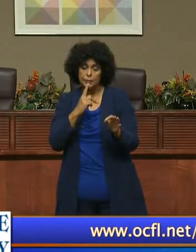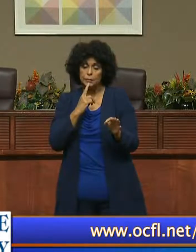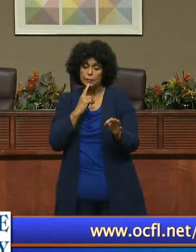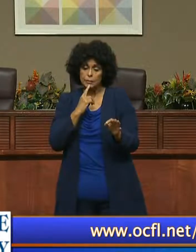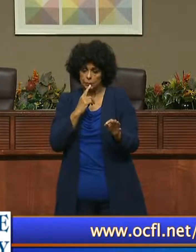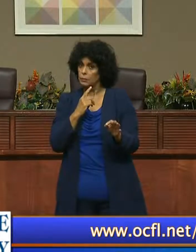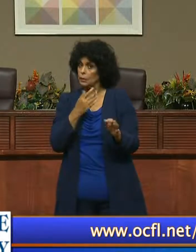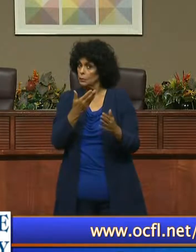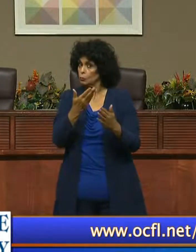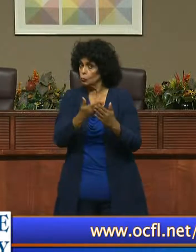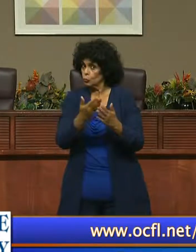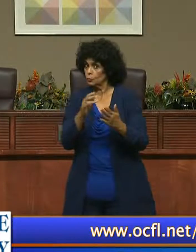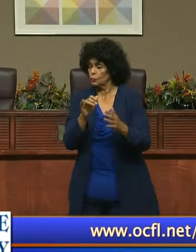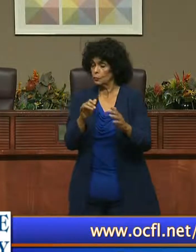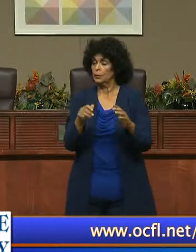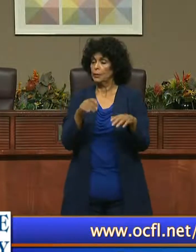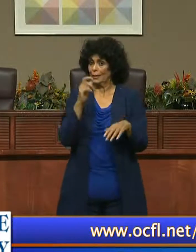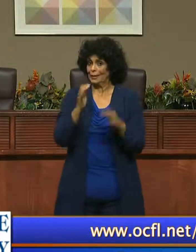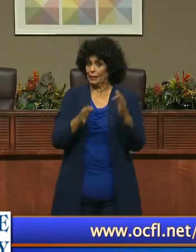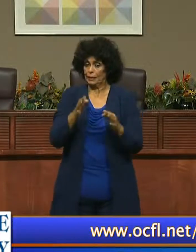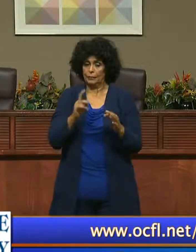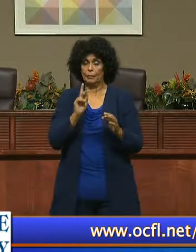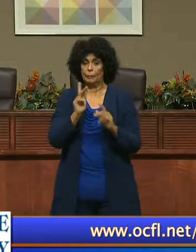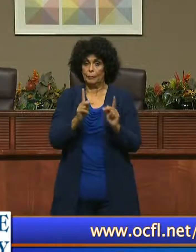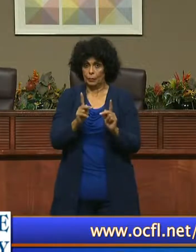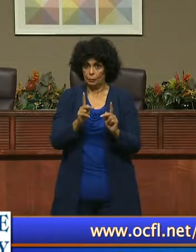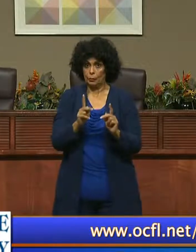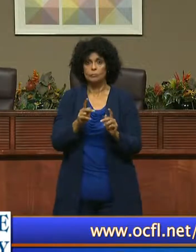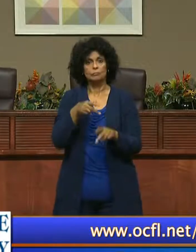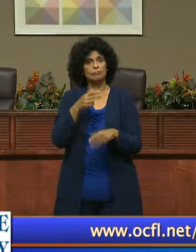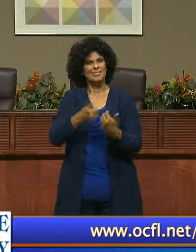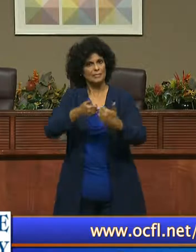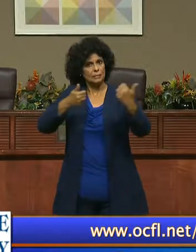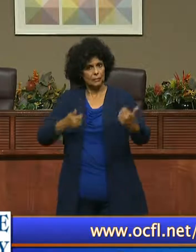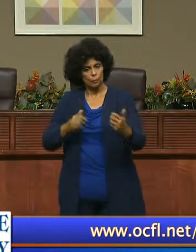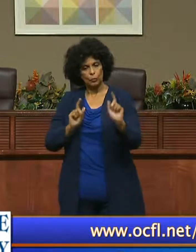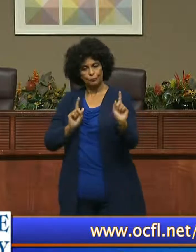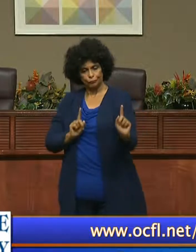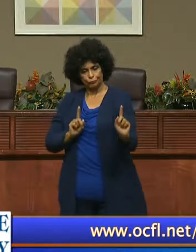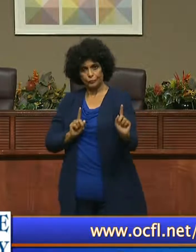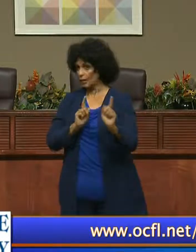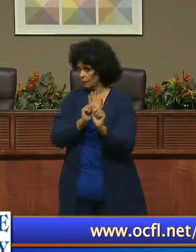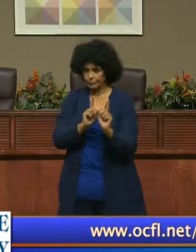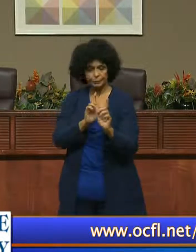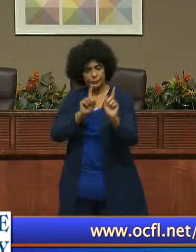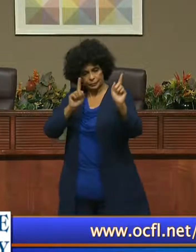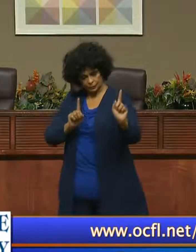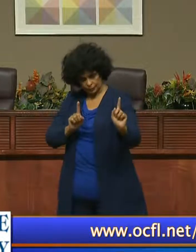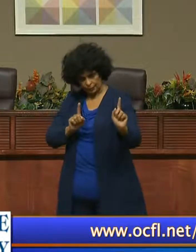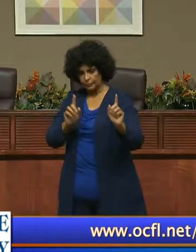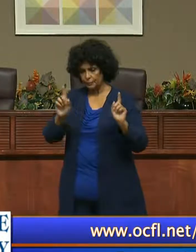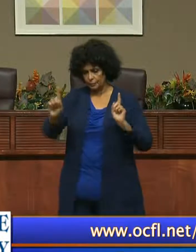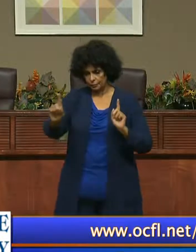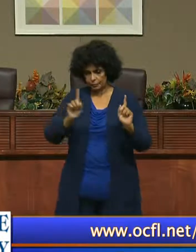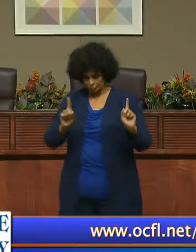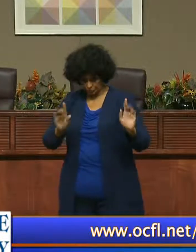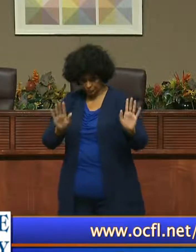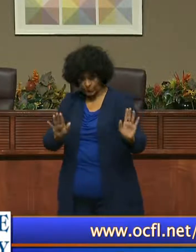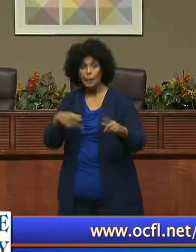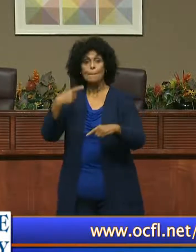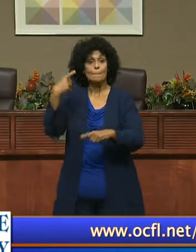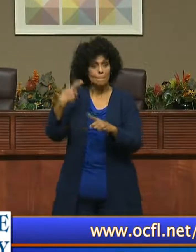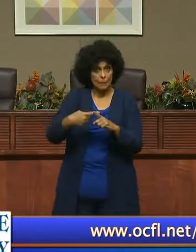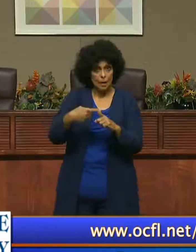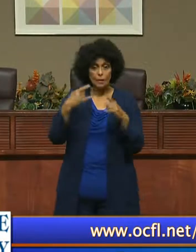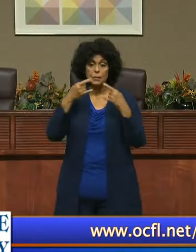distancing with the wearing of masks and with the other sanitary protocols and measures that we have within